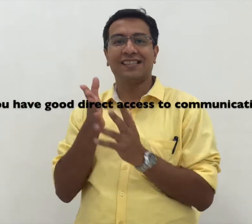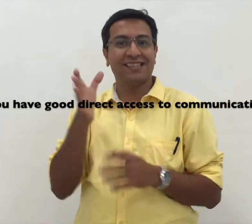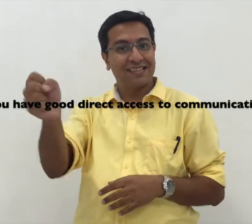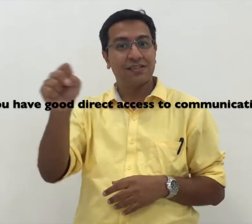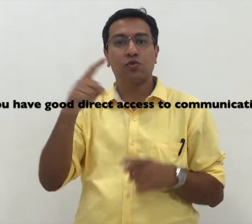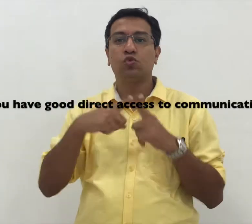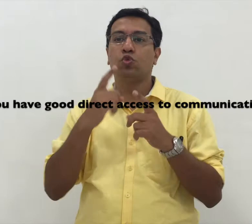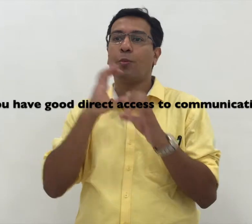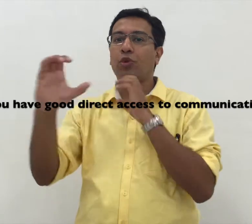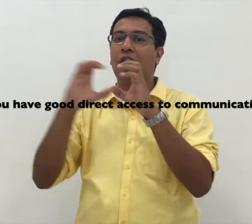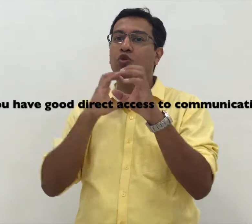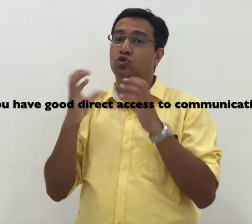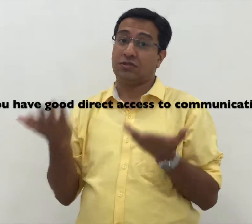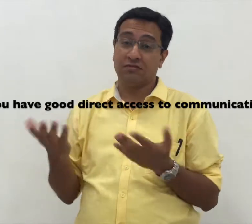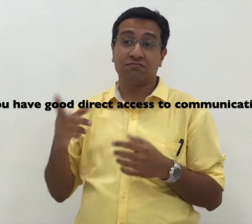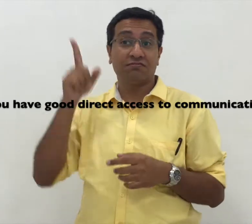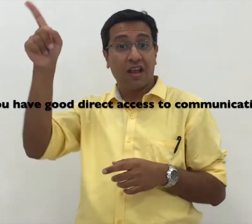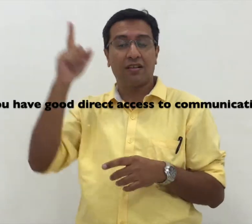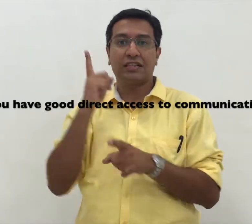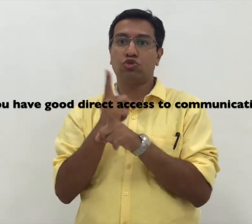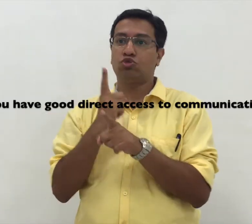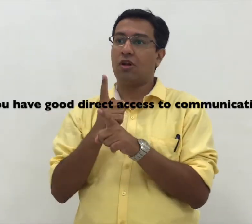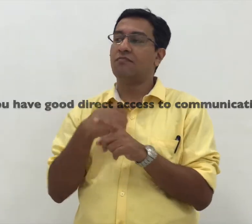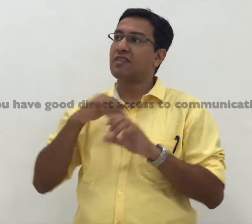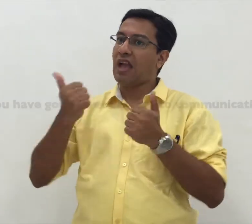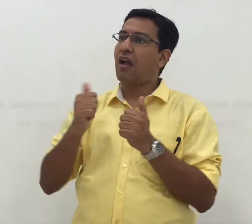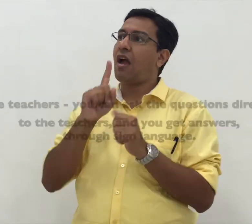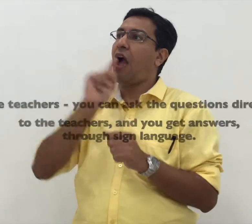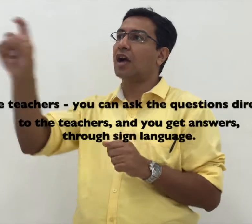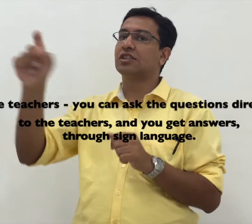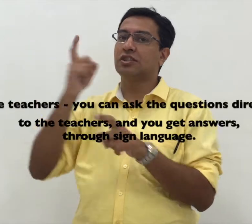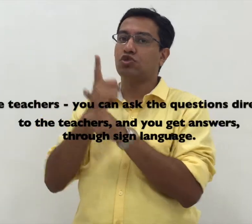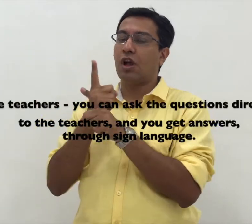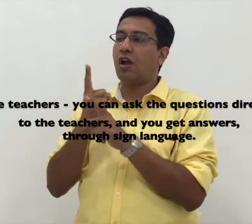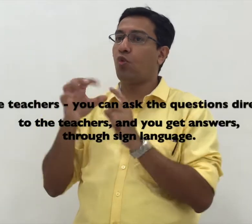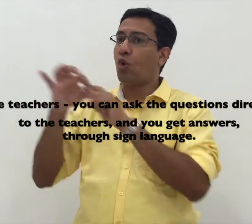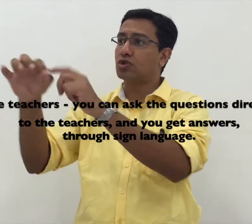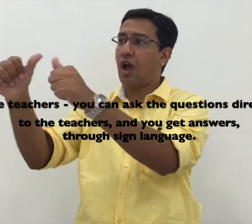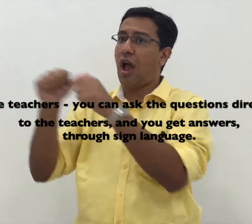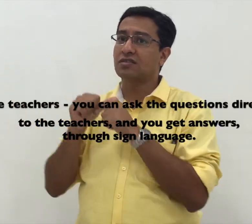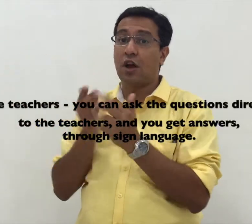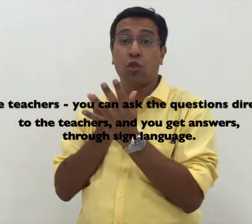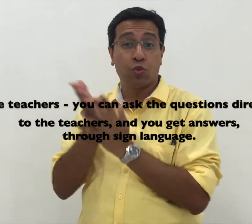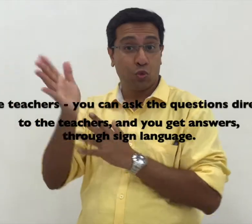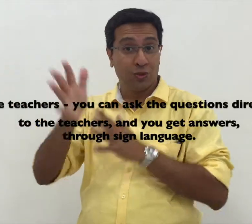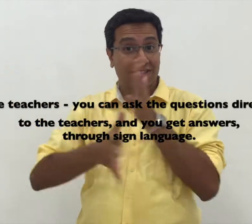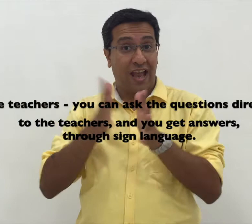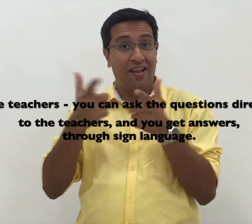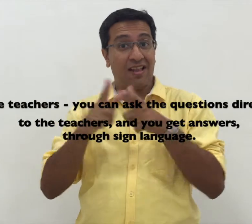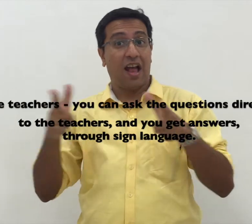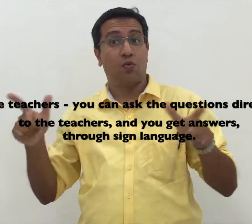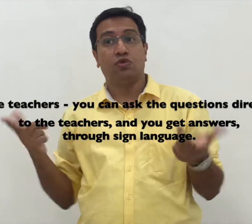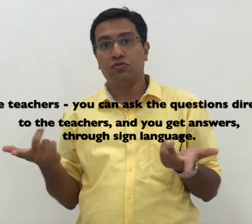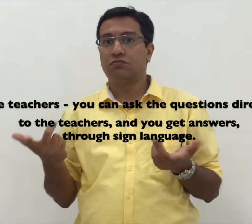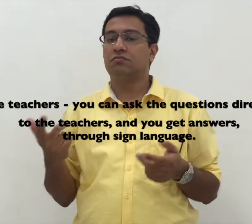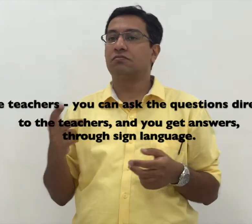access to communication. The teachers can, you can ask the questions directly to the teachers and you get answers through sign